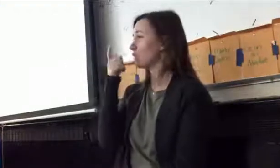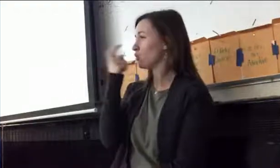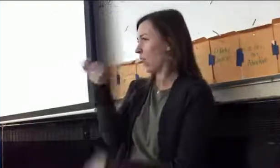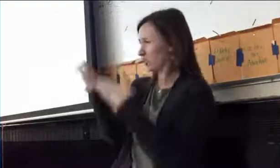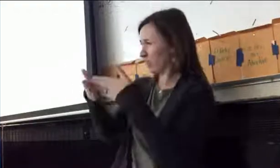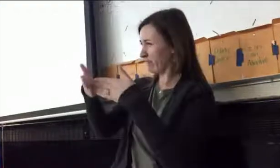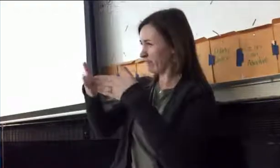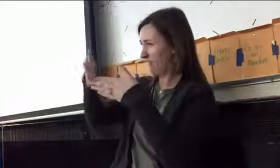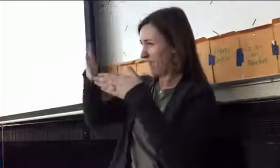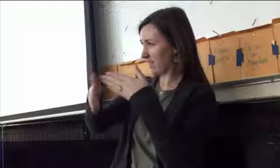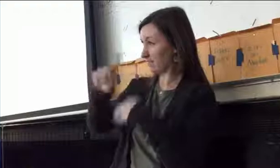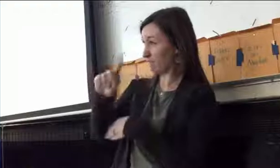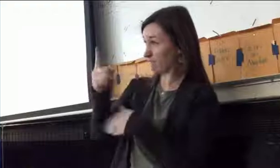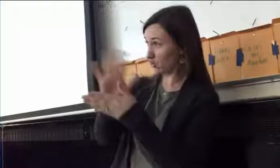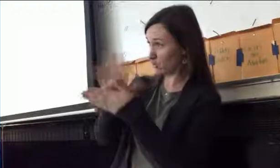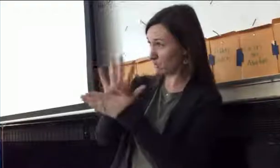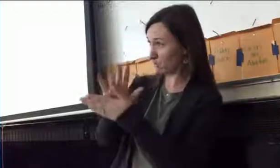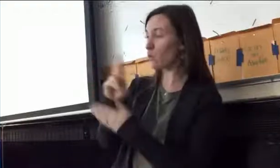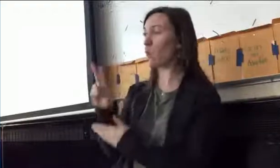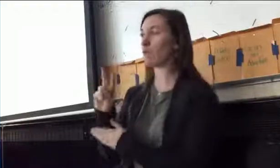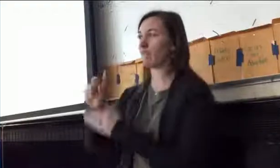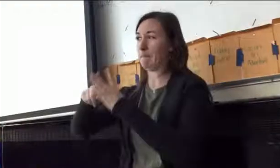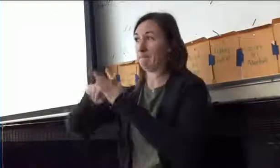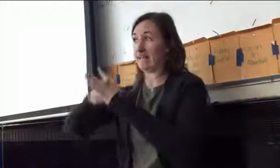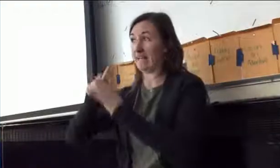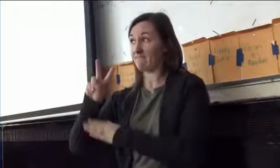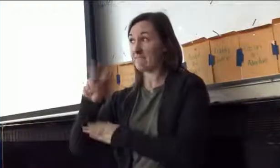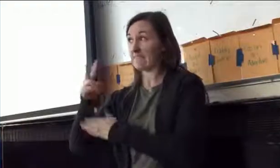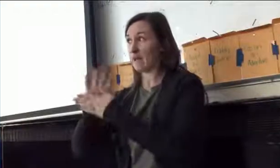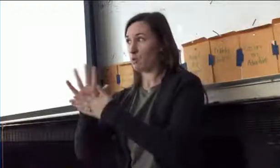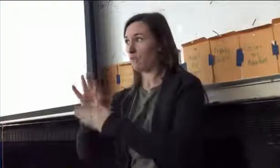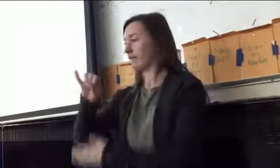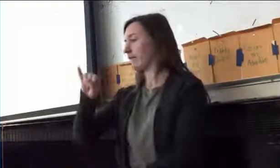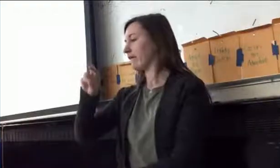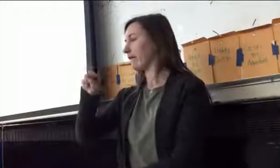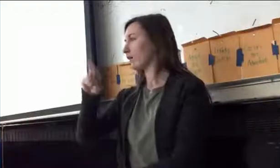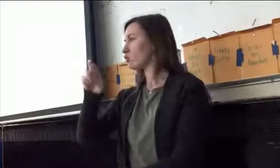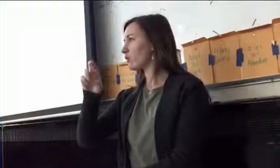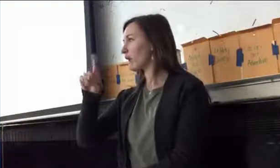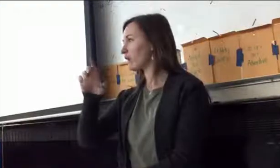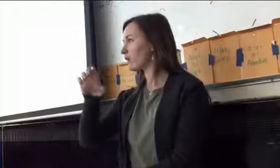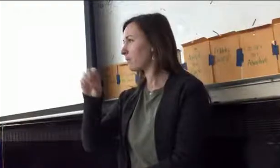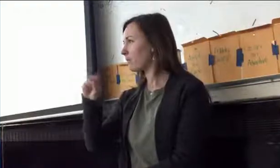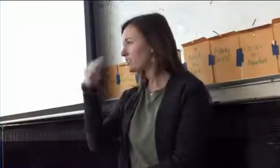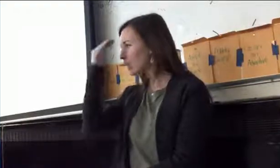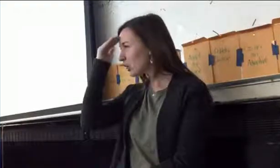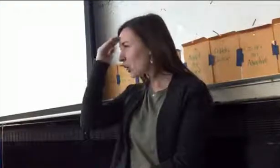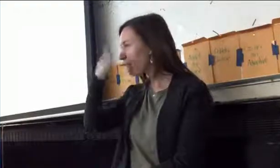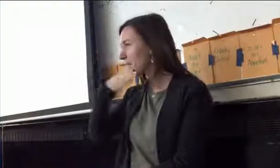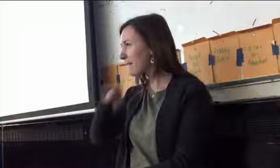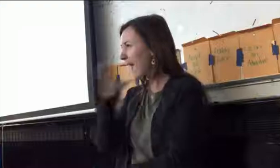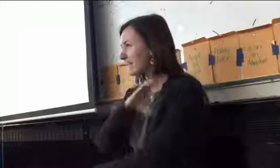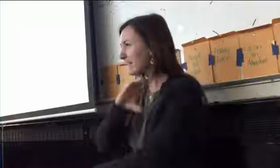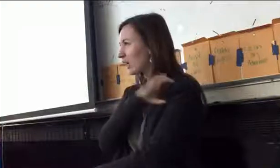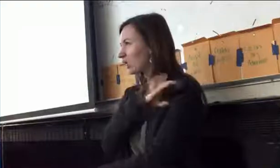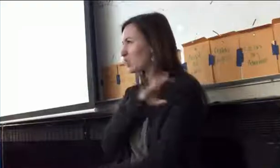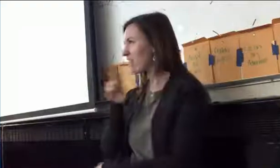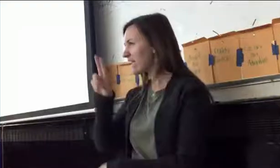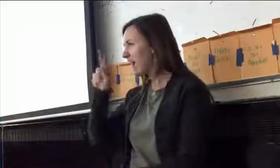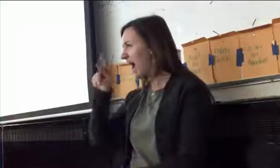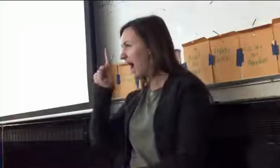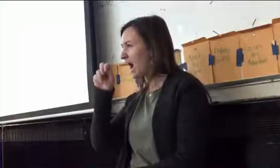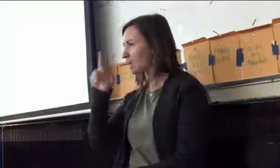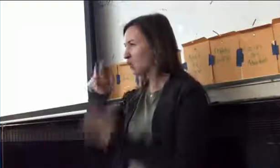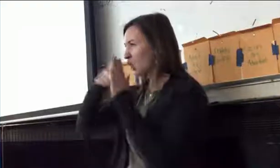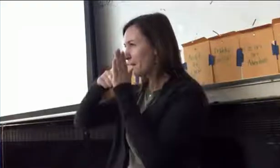end of the first movie or the beginning of the second movie, you'll notice that they have a villain. Anybody know what his name is? The Underminer. That's